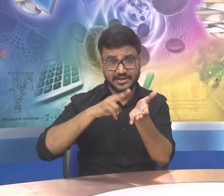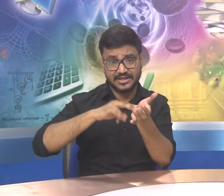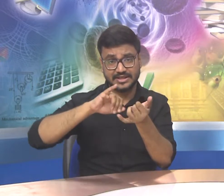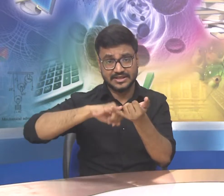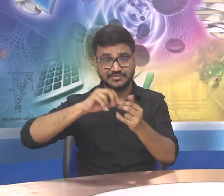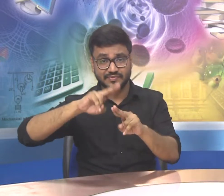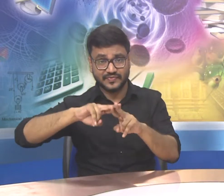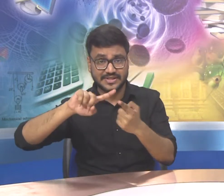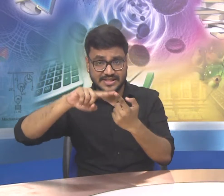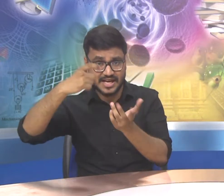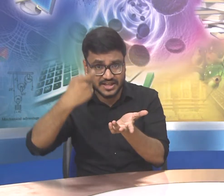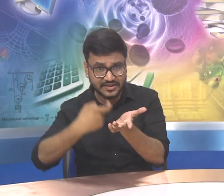Next is transfer.